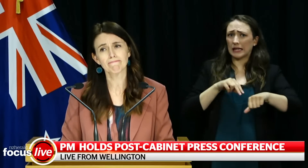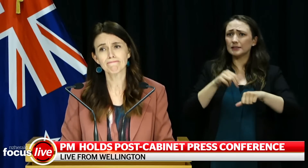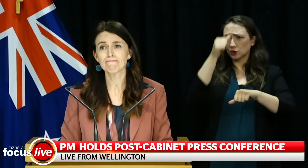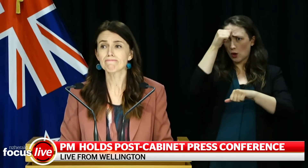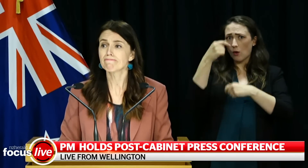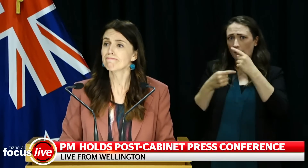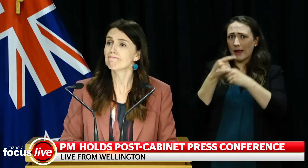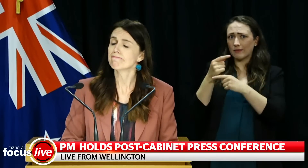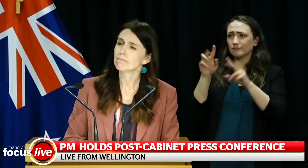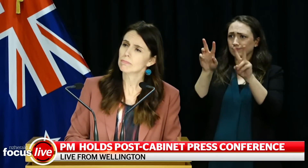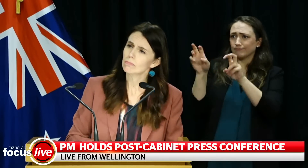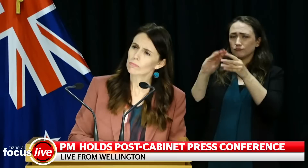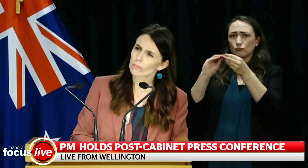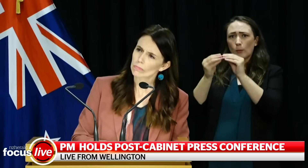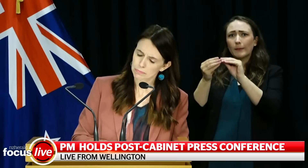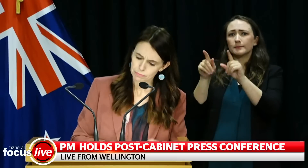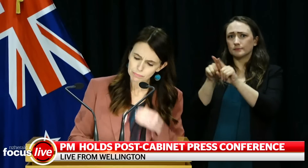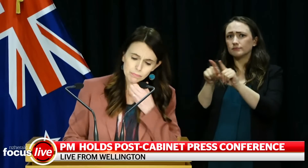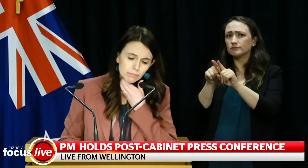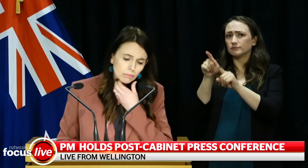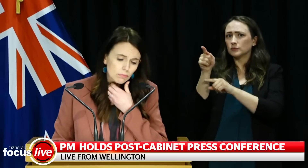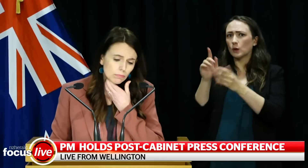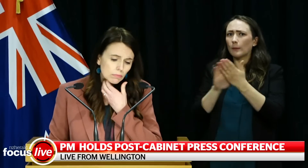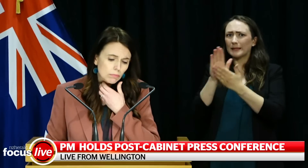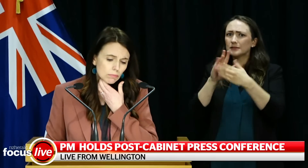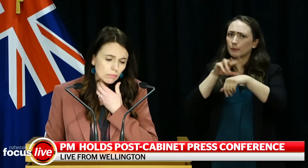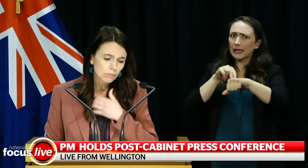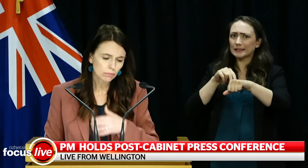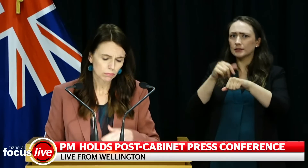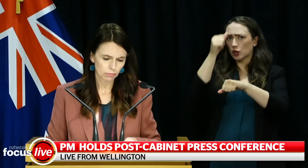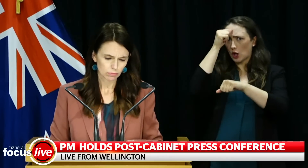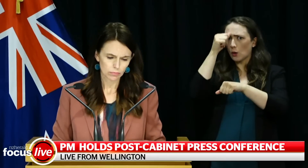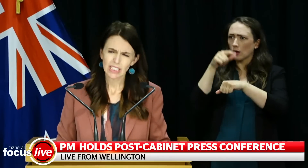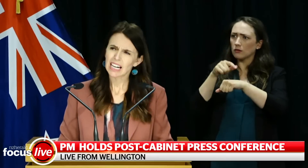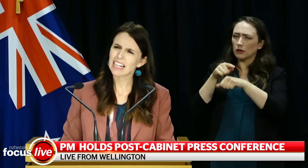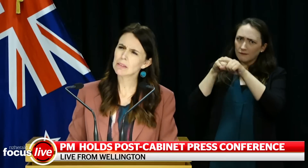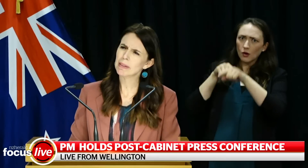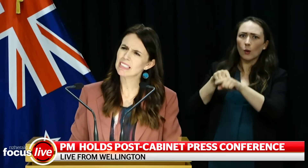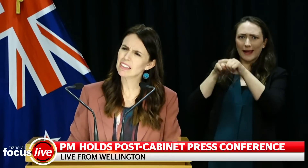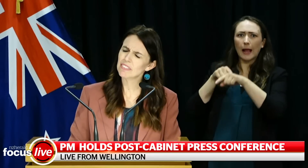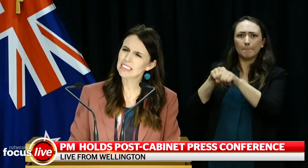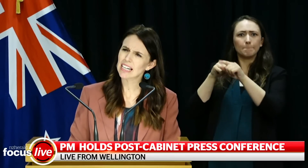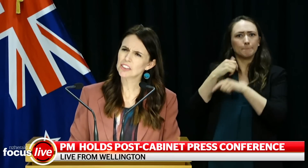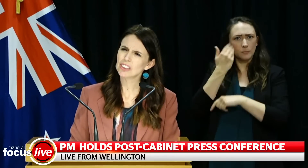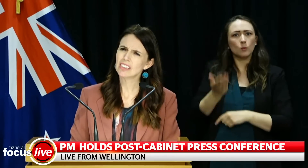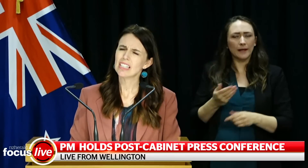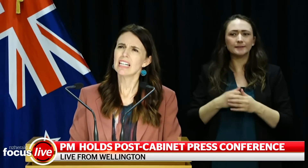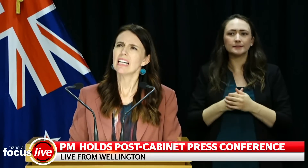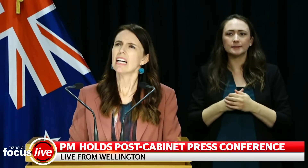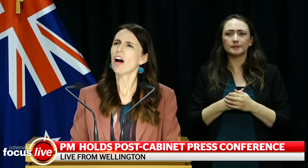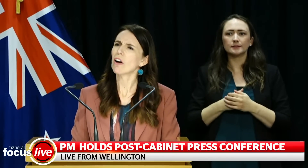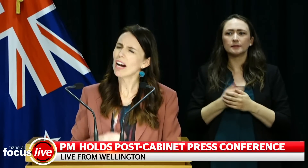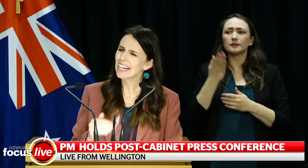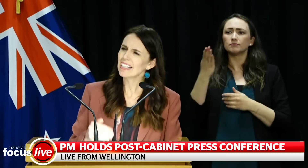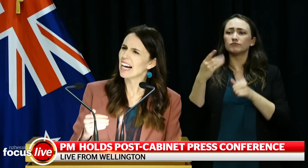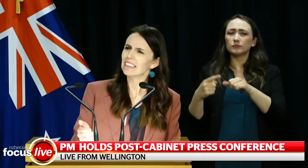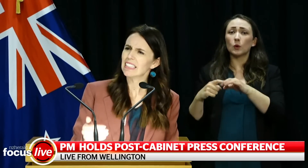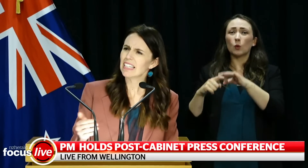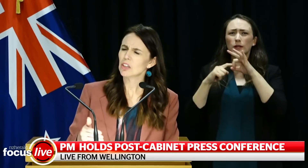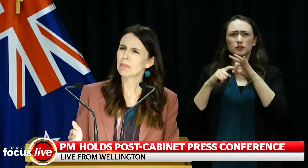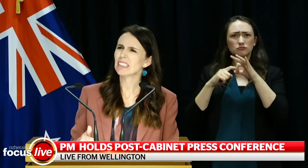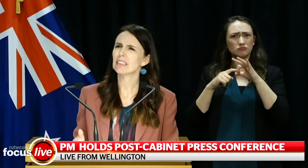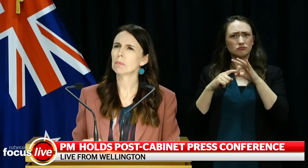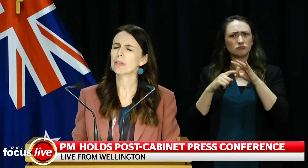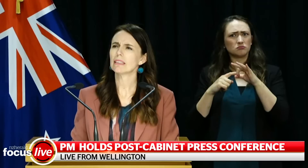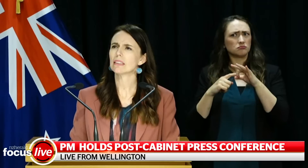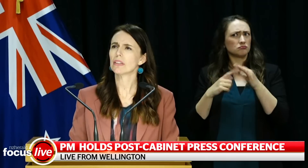expect. What is the threshold for triggering something like that? The An independent investigation? Well, pretty serious. I can't answer